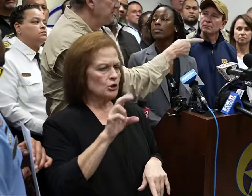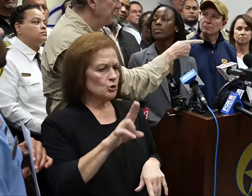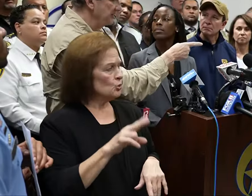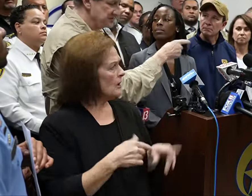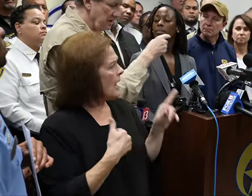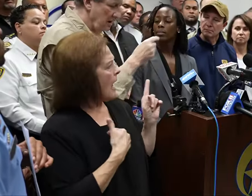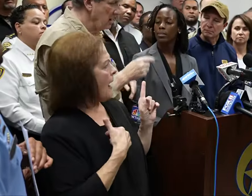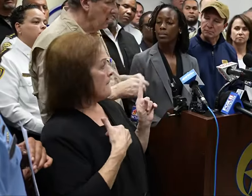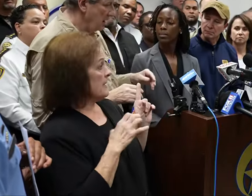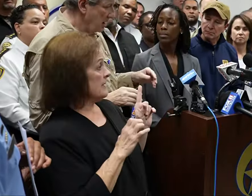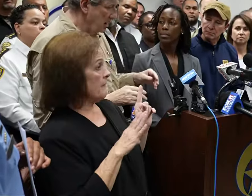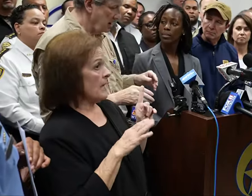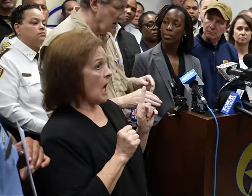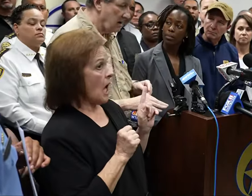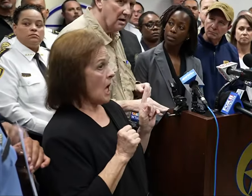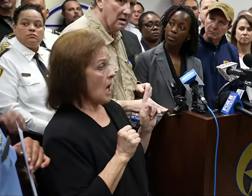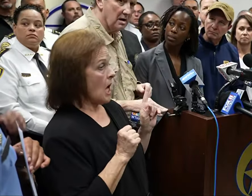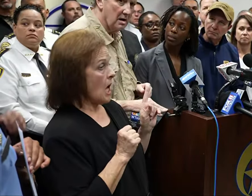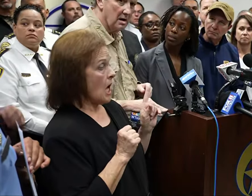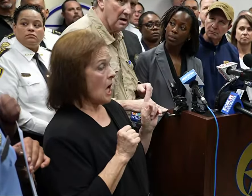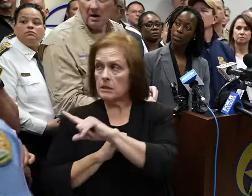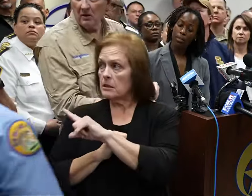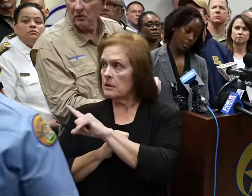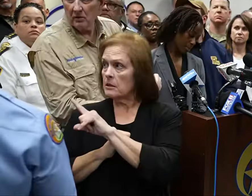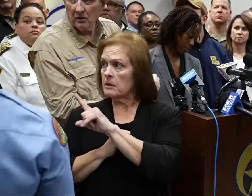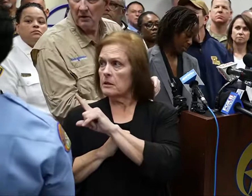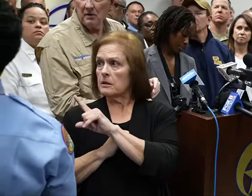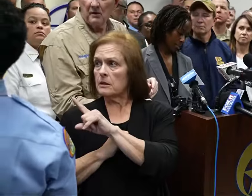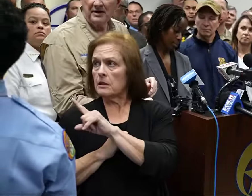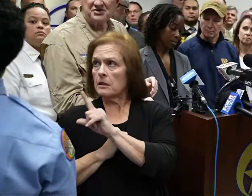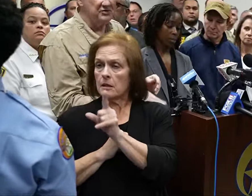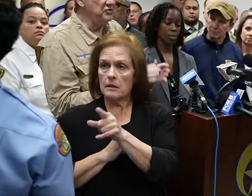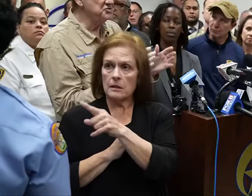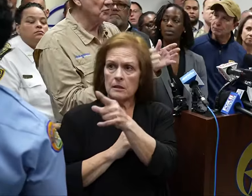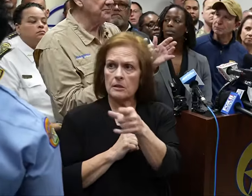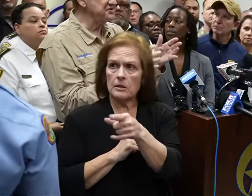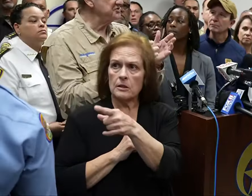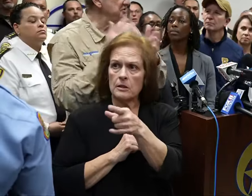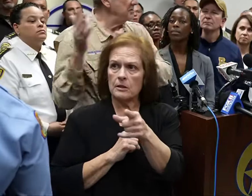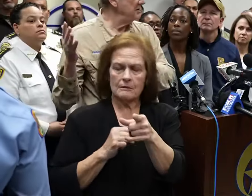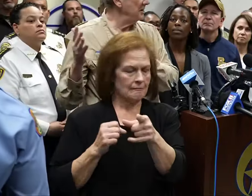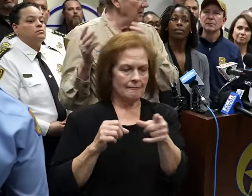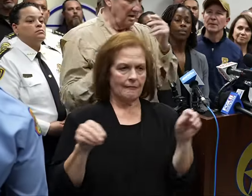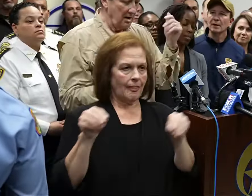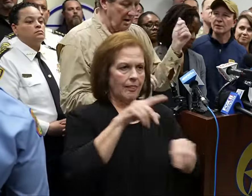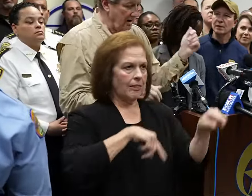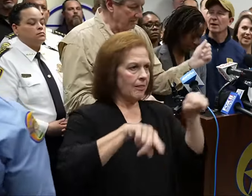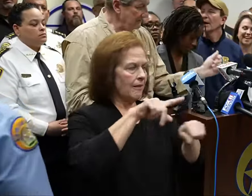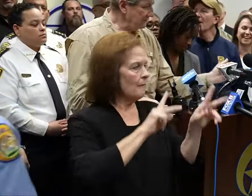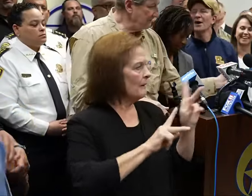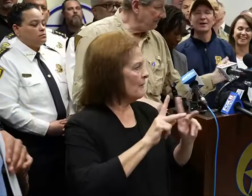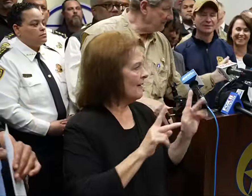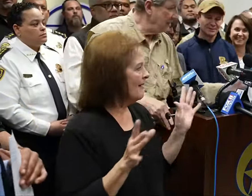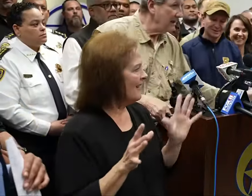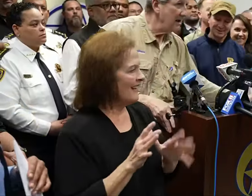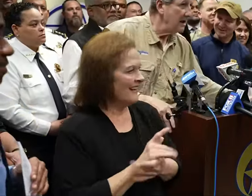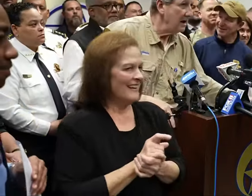and CBS. NBC's over here on the Oh, that's an unusual position. I